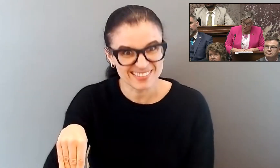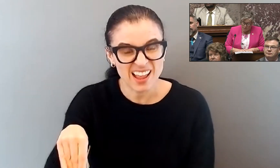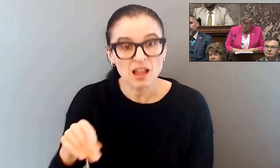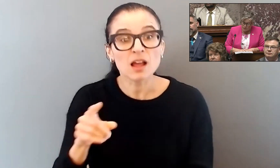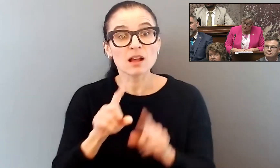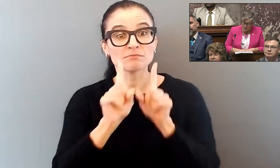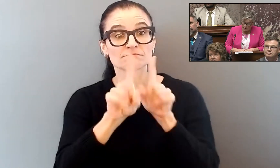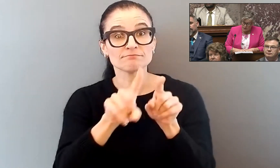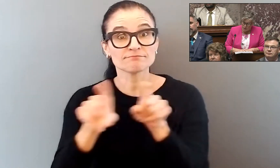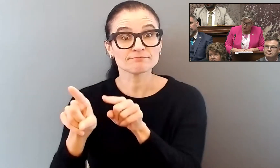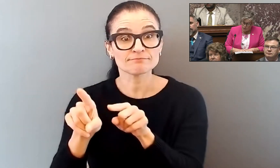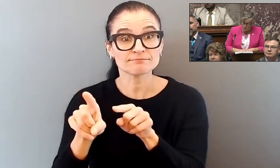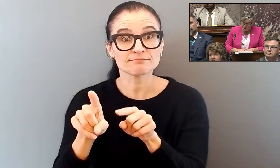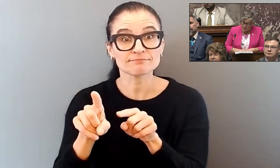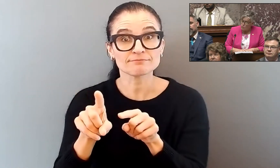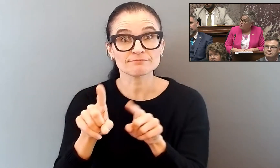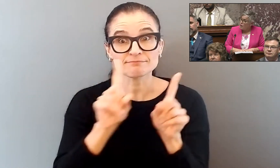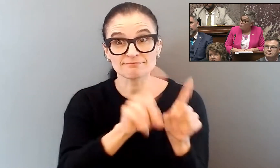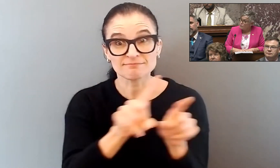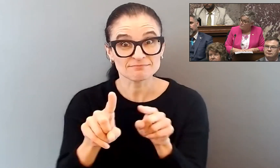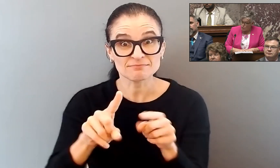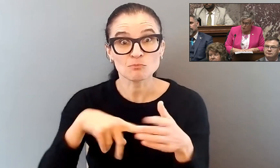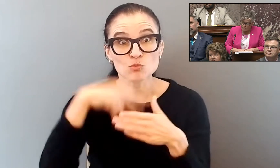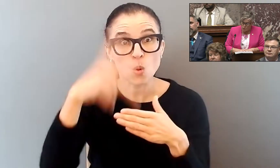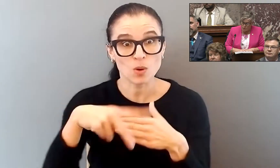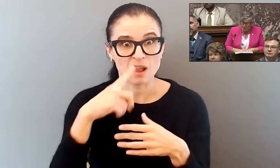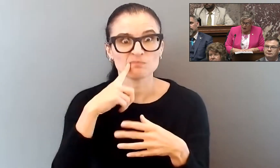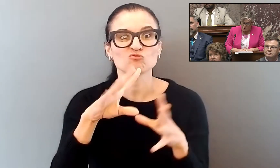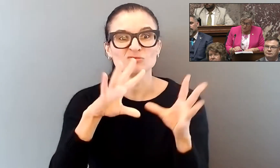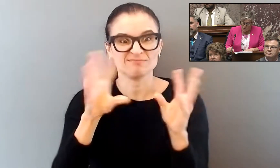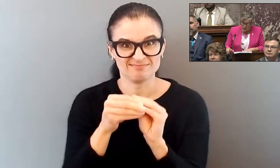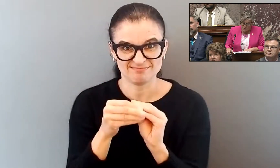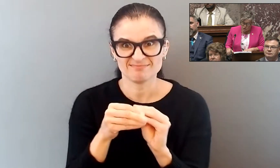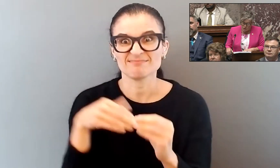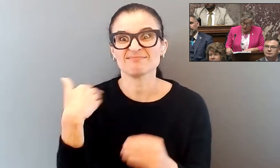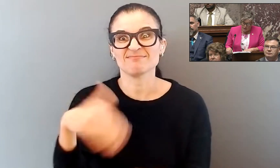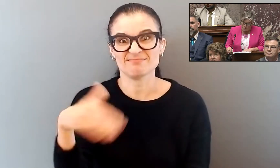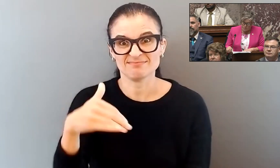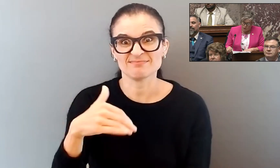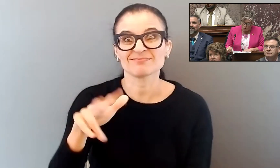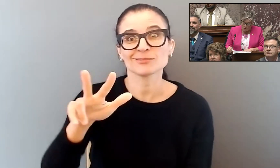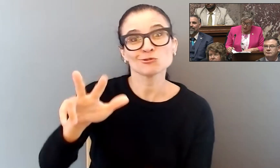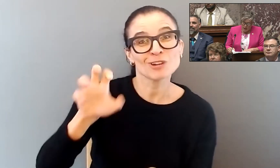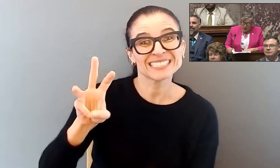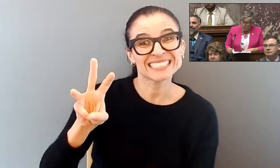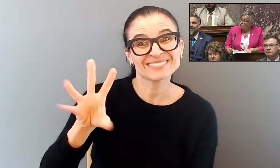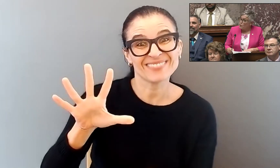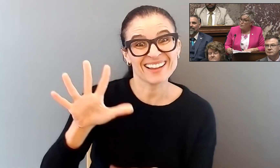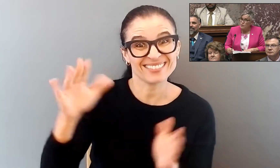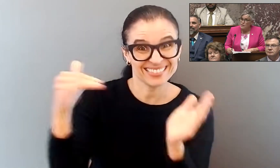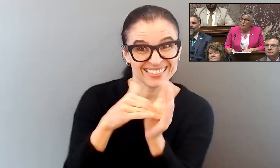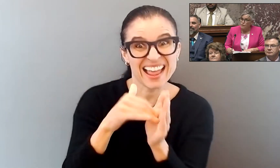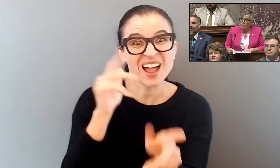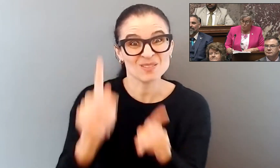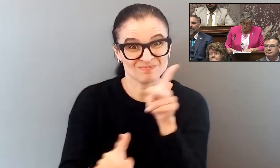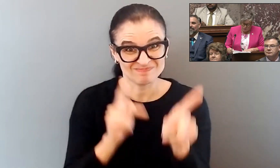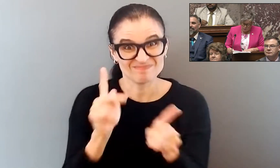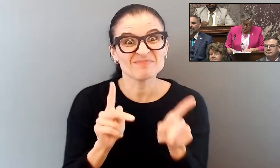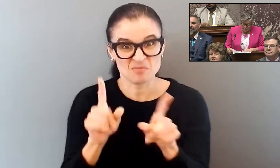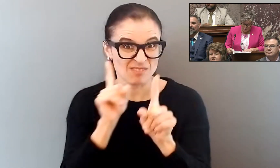365,000 people visited the library website, with 144,000 digital items borrowed, up 20%